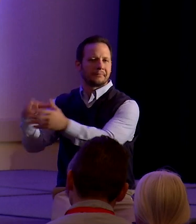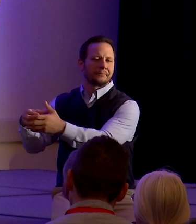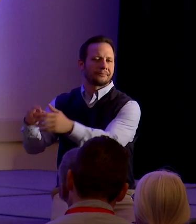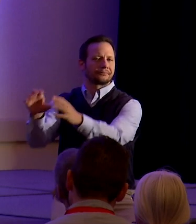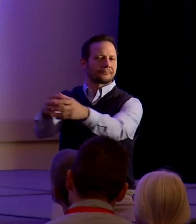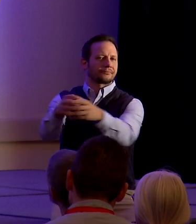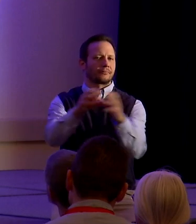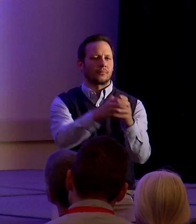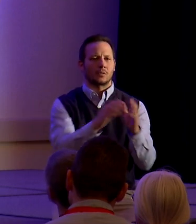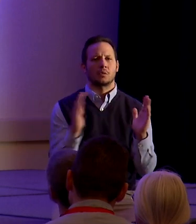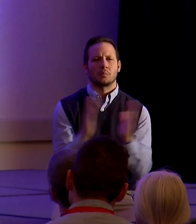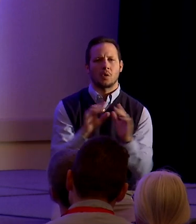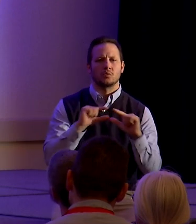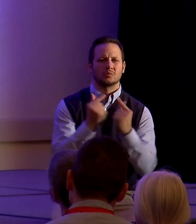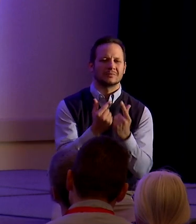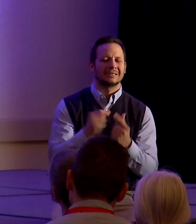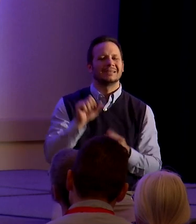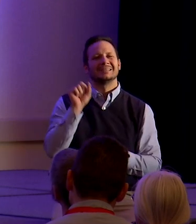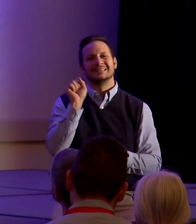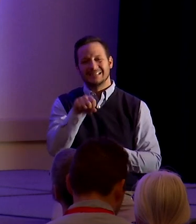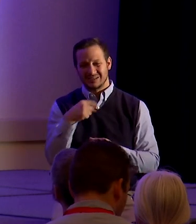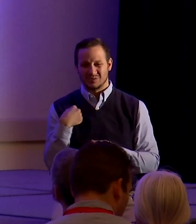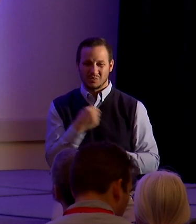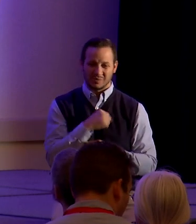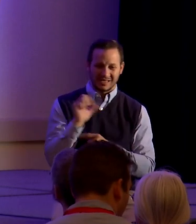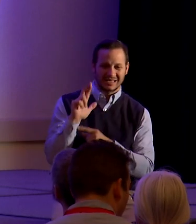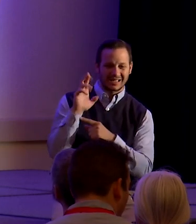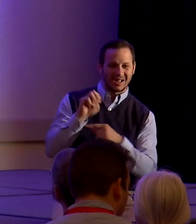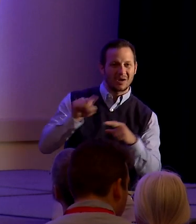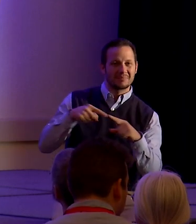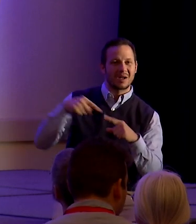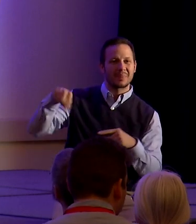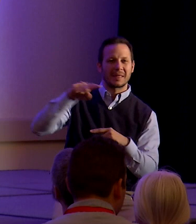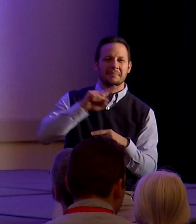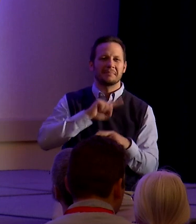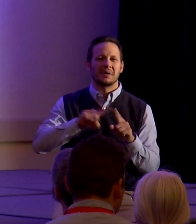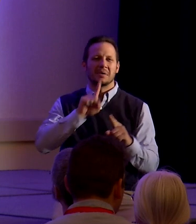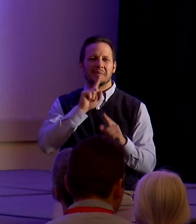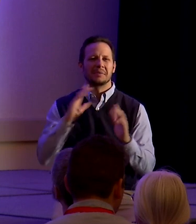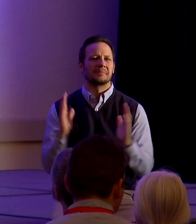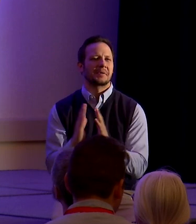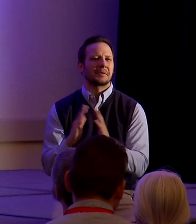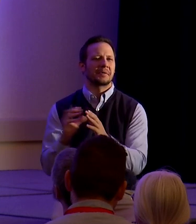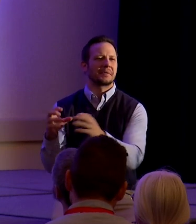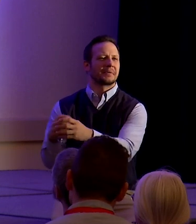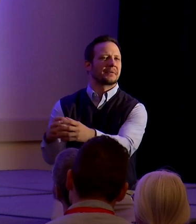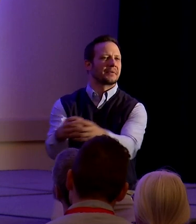groups of people that, yes, it matters, and yes, we care about them, but there's really not that many, and that's wrong.